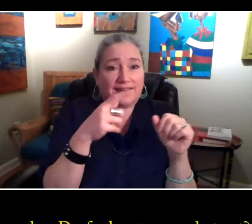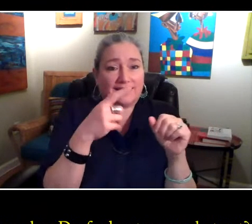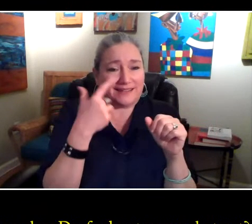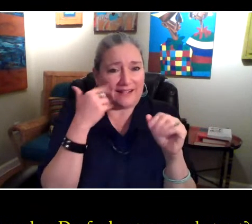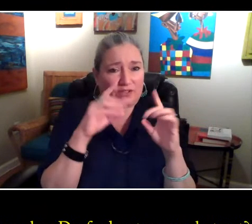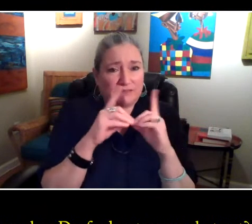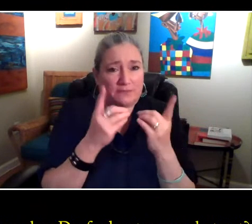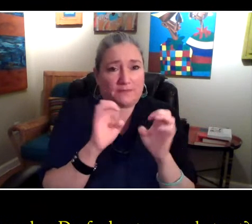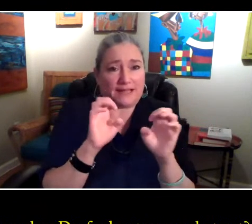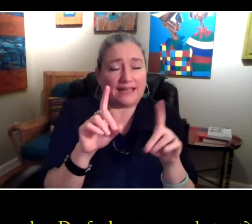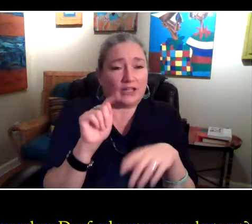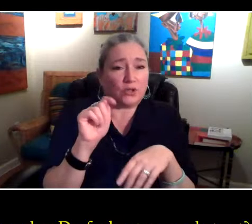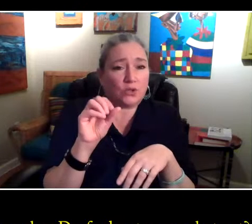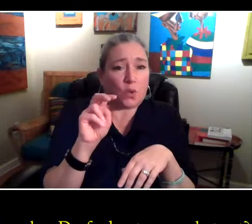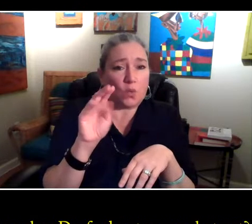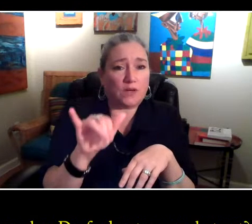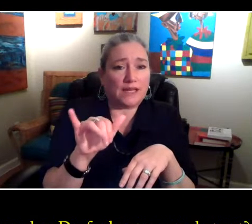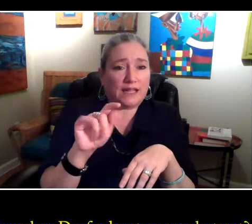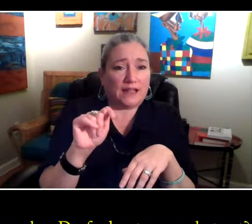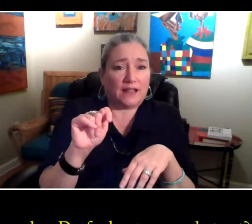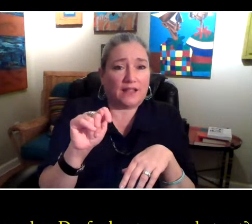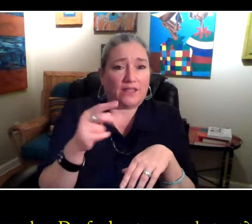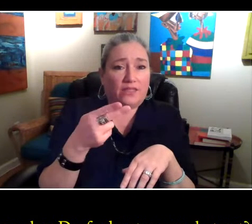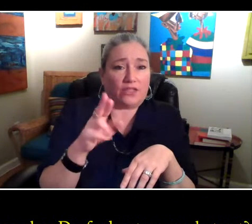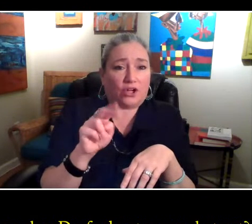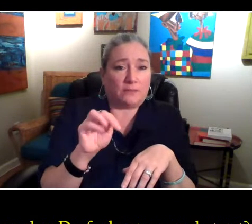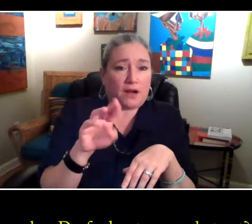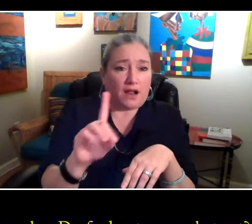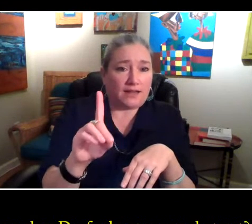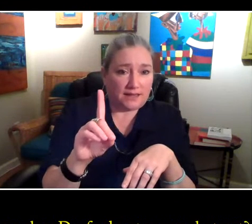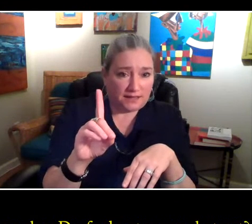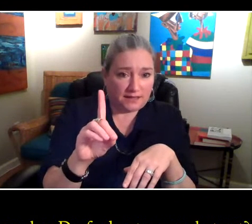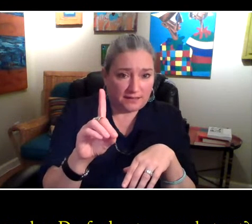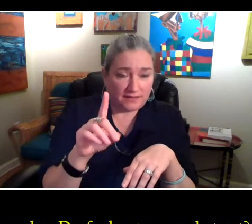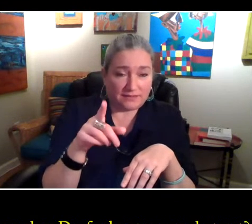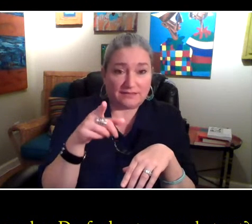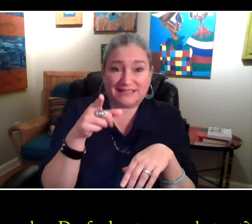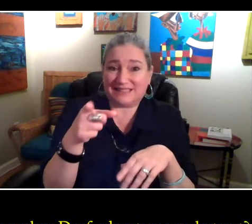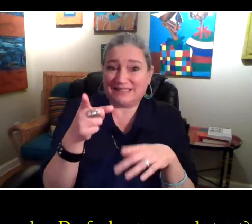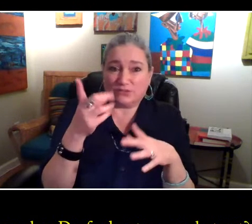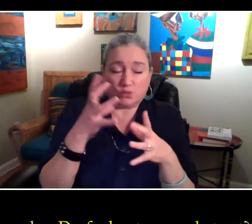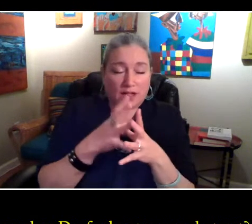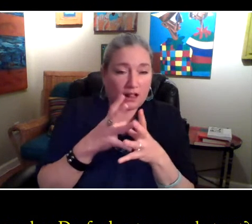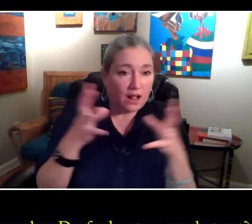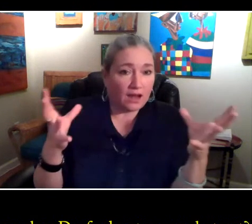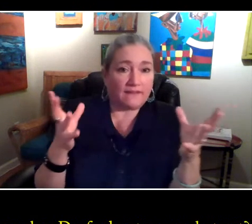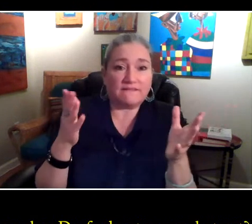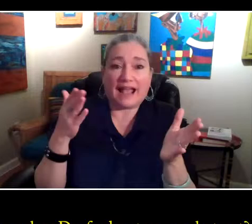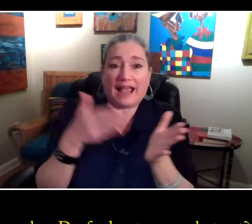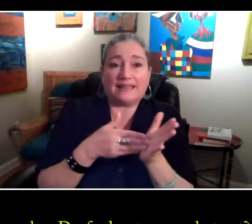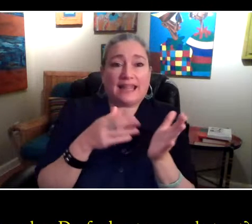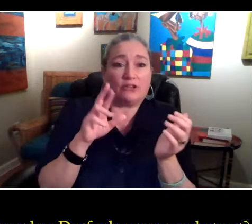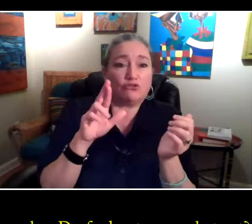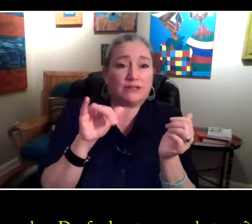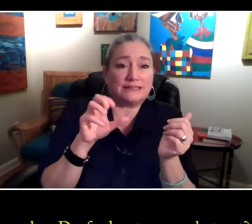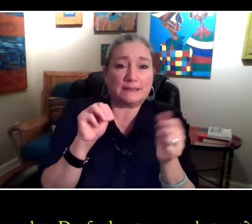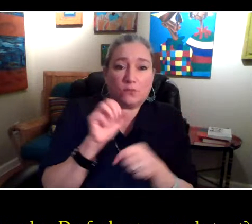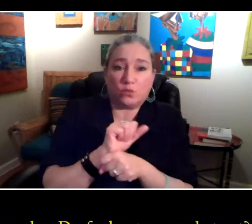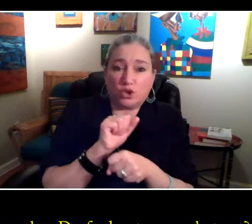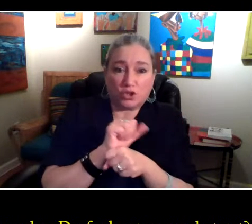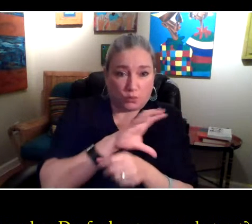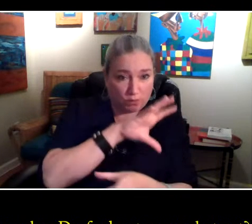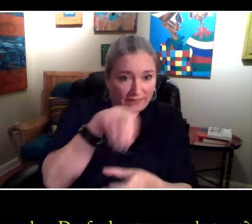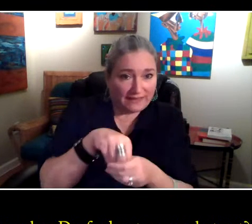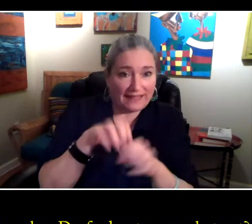CDE. We really have a wonderful superintendent, Tony. Thurmond at the Department